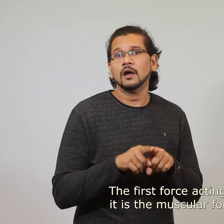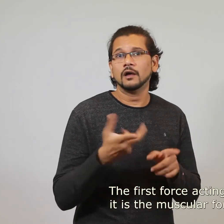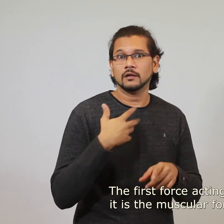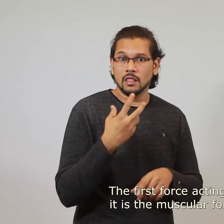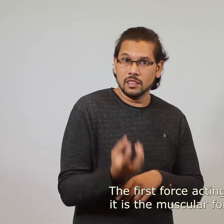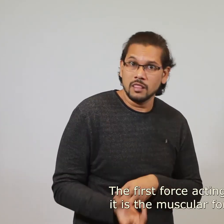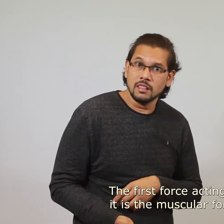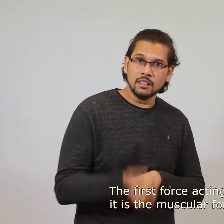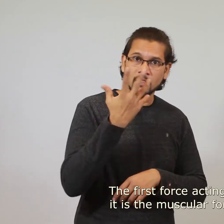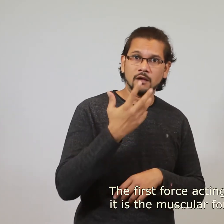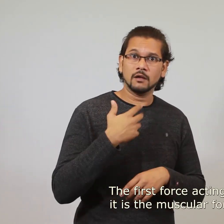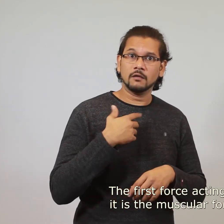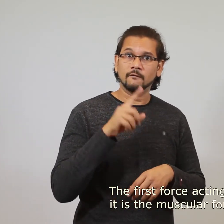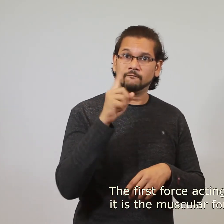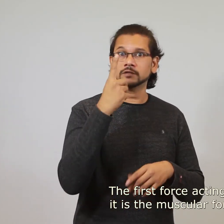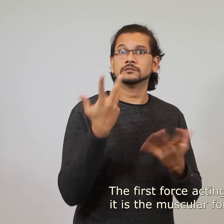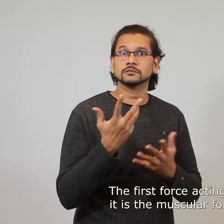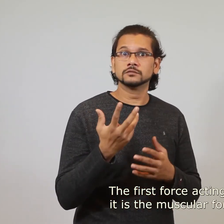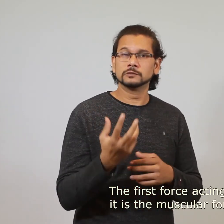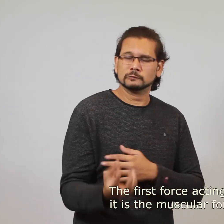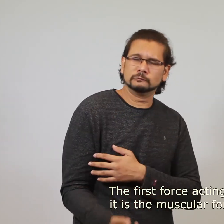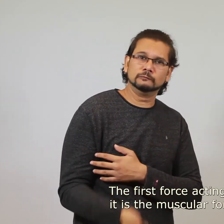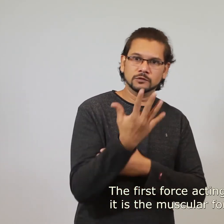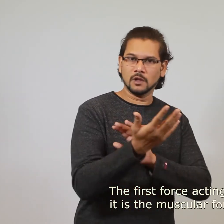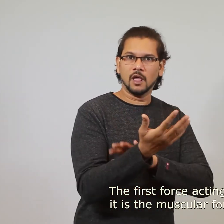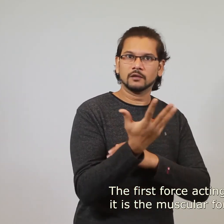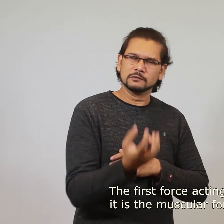The first force acting on it is the muscular force.